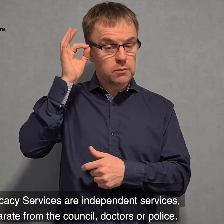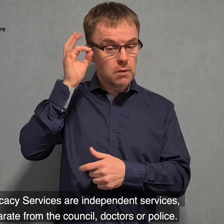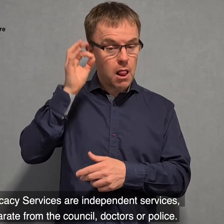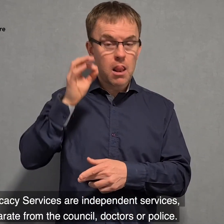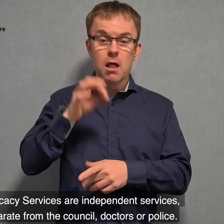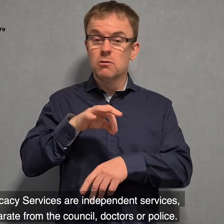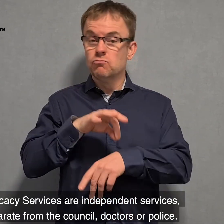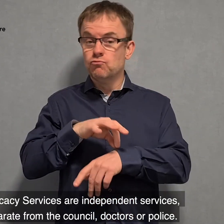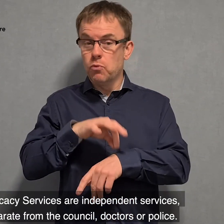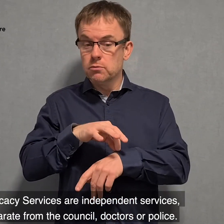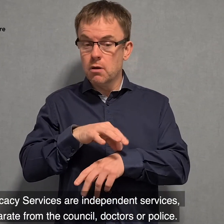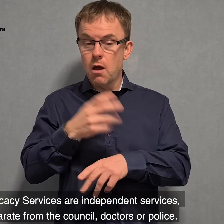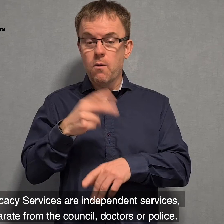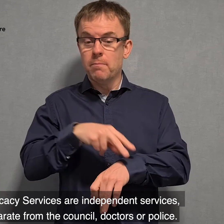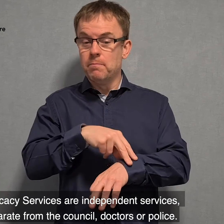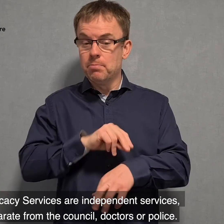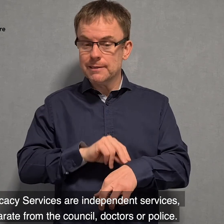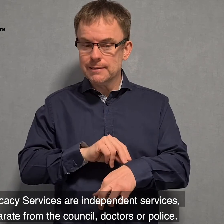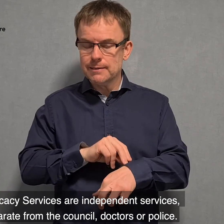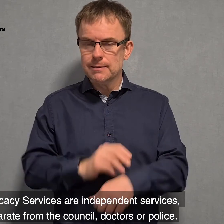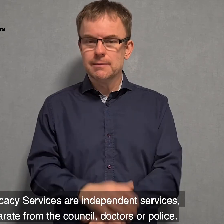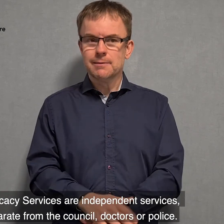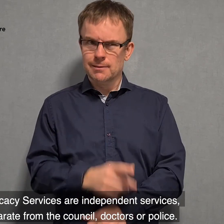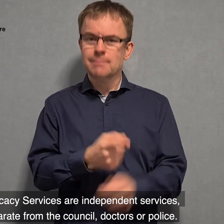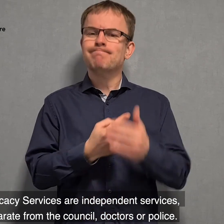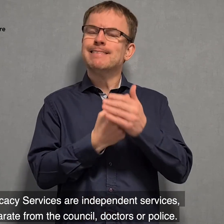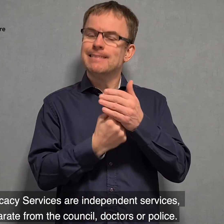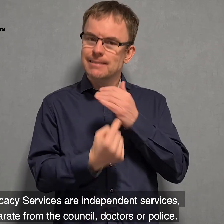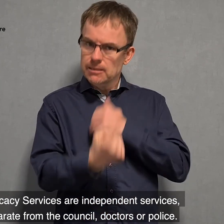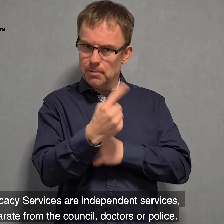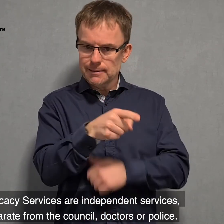council, doctors, or police.